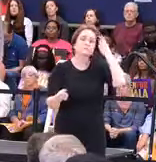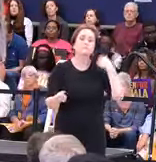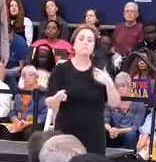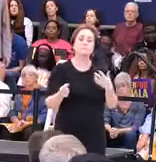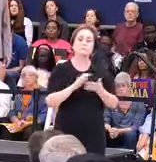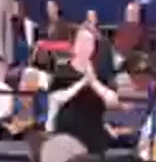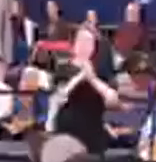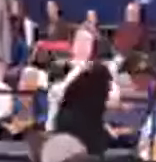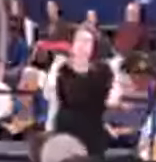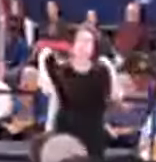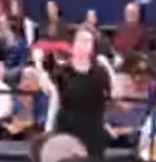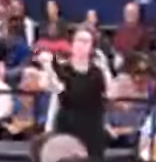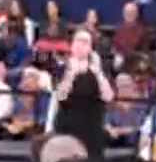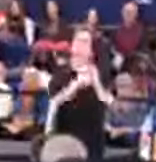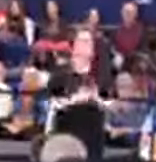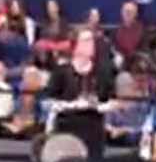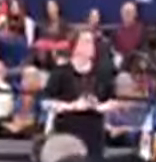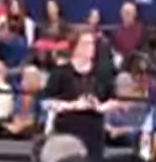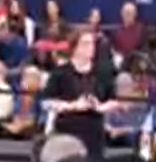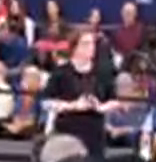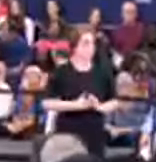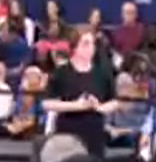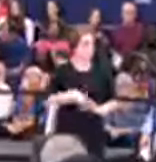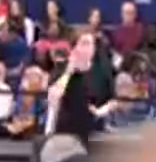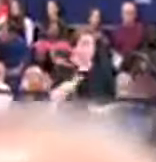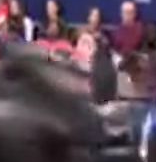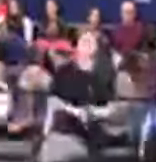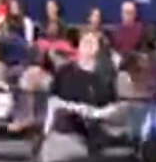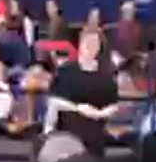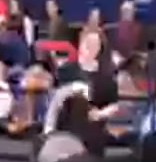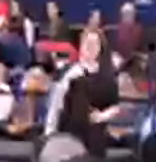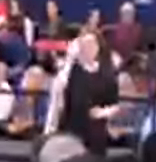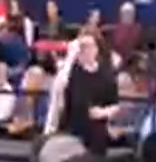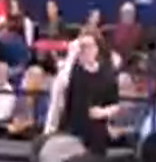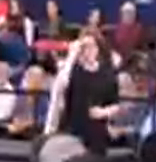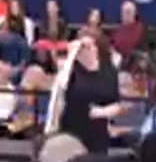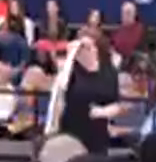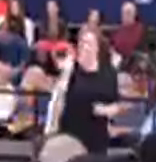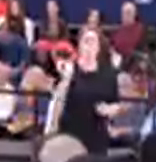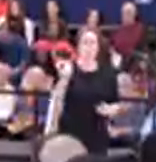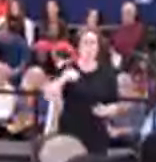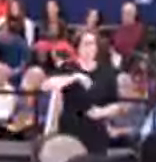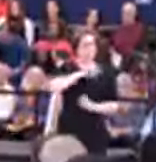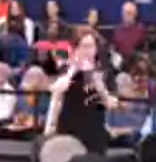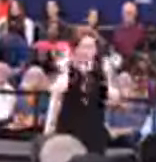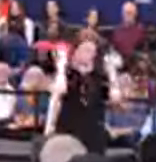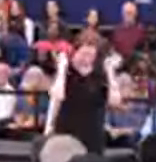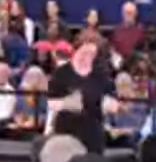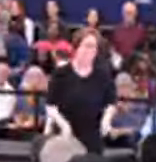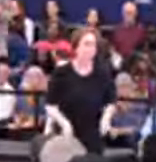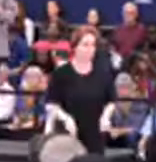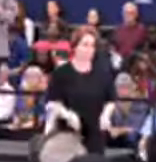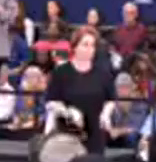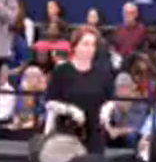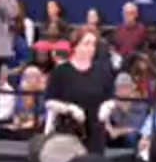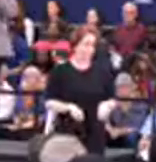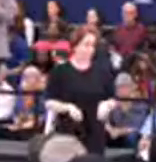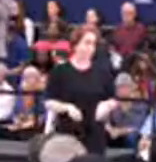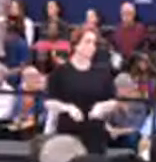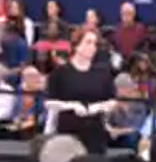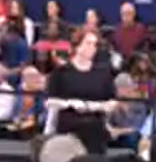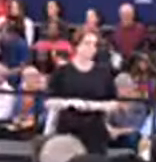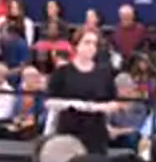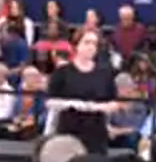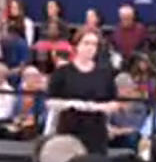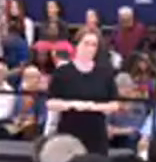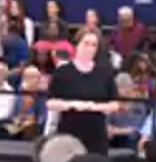strengthen. And we are going to do that, and I know uniquely we can do that, in a way